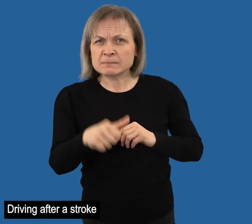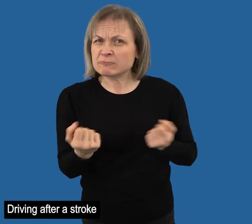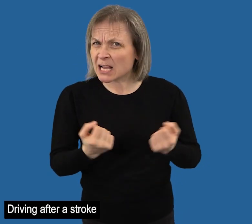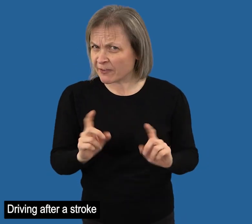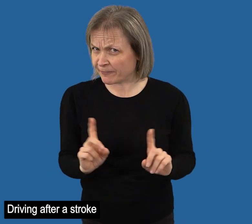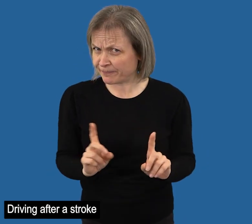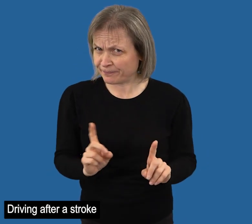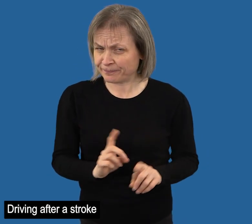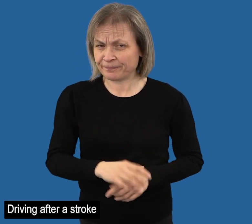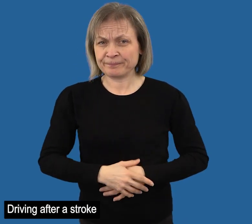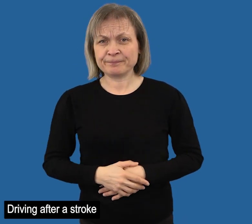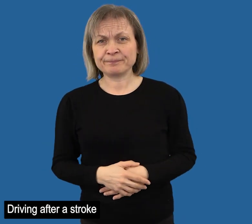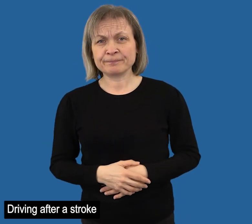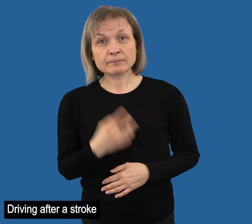Driving after a stroke.